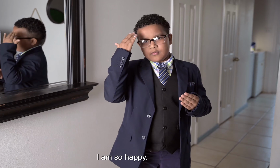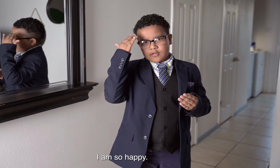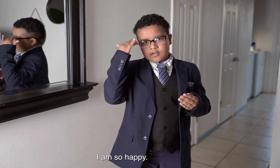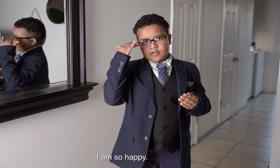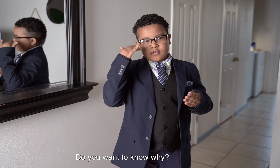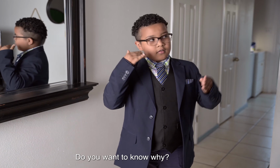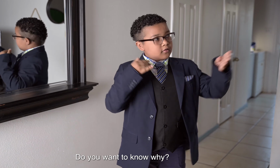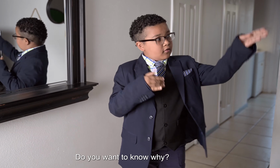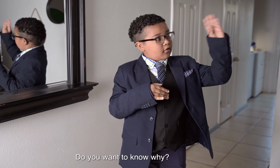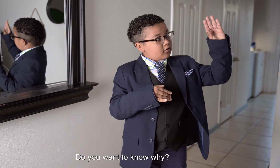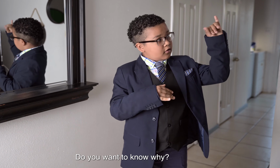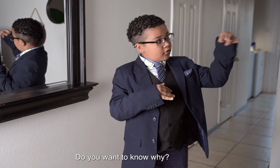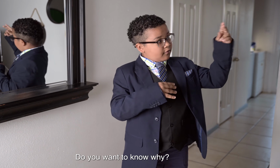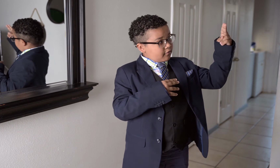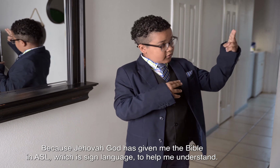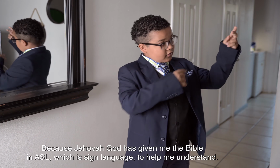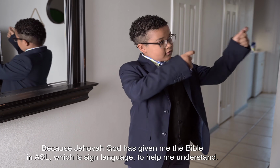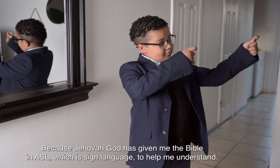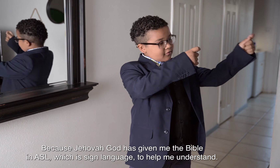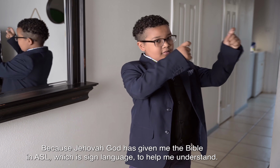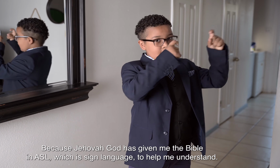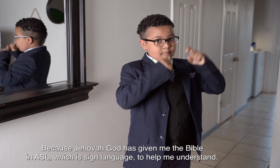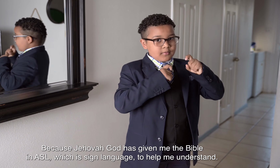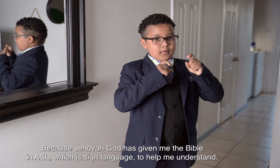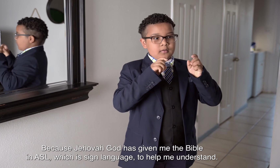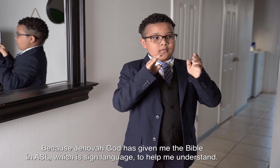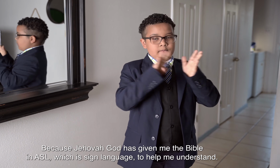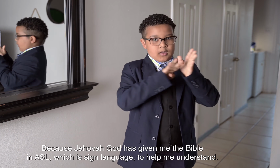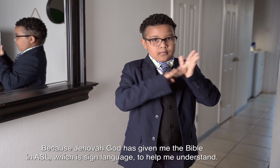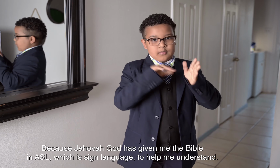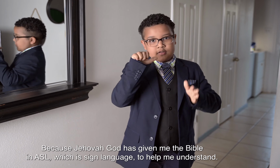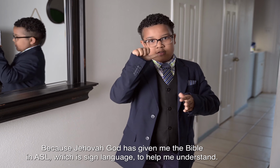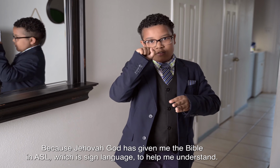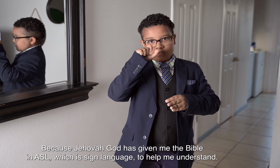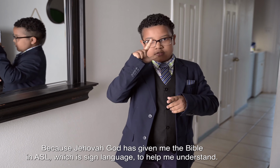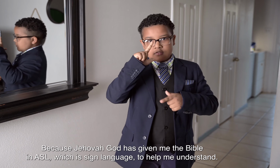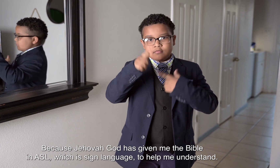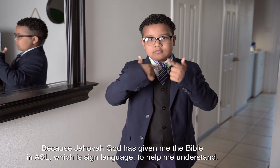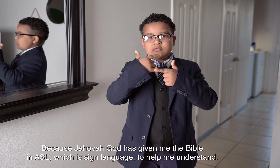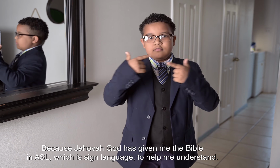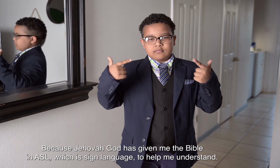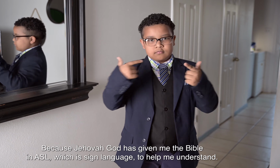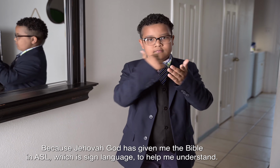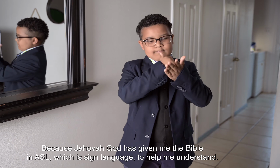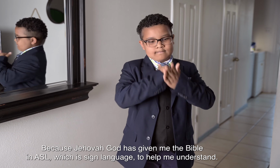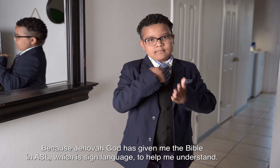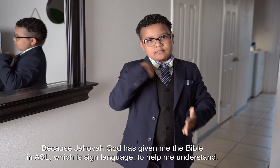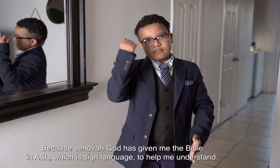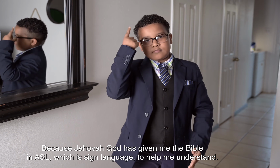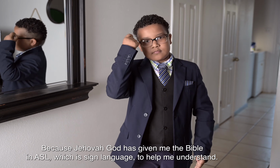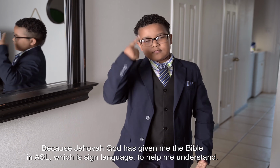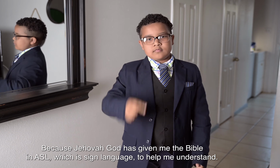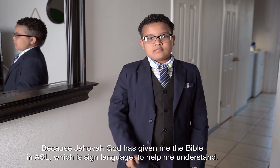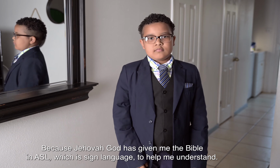I am so happy. Do you want to know why? Because Jehovah God has given me the Bible in ASL, which